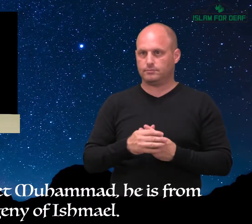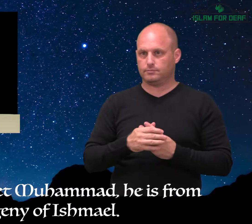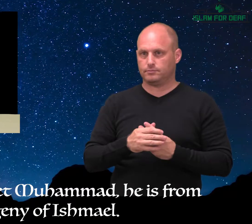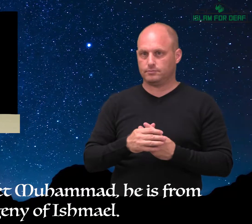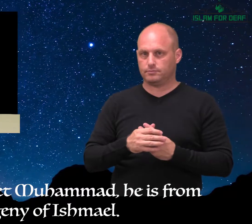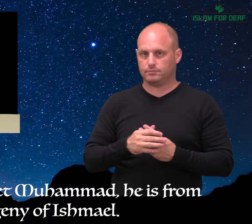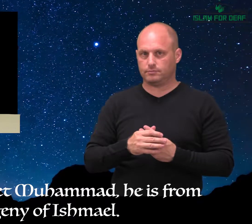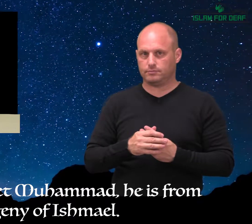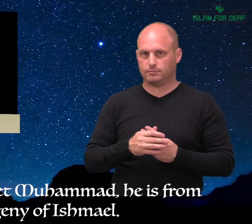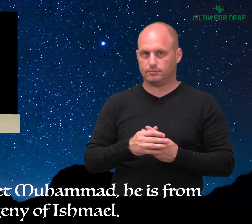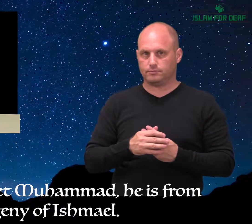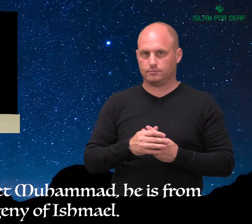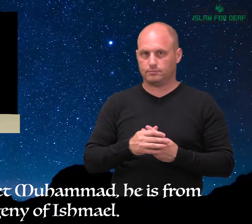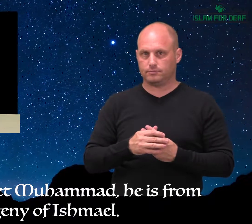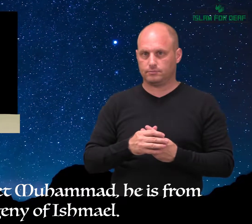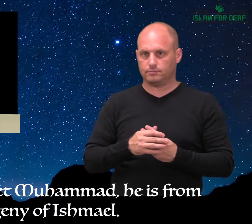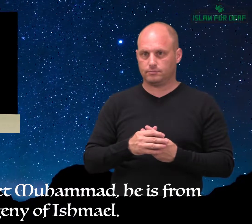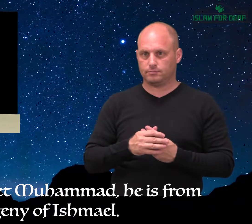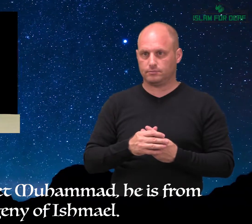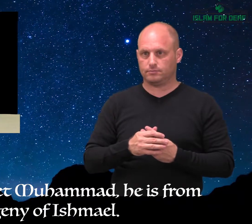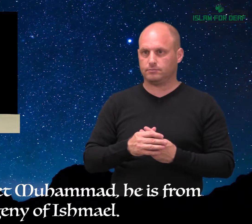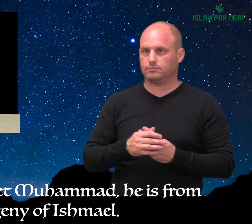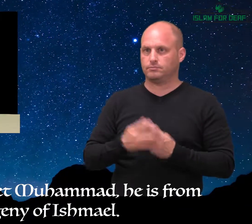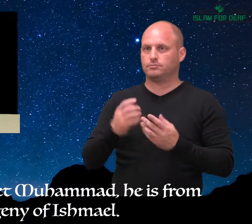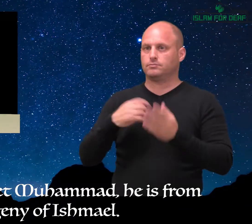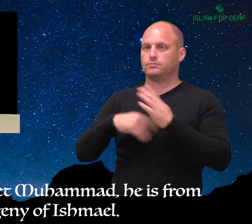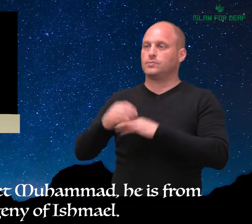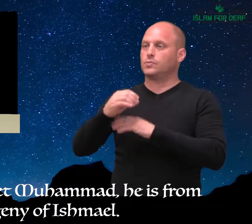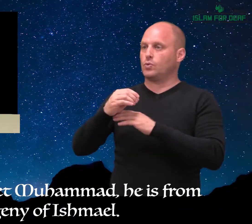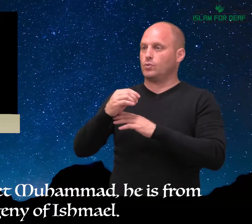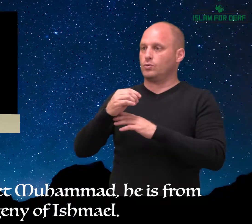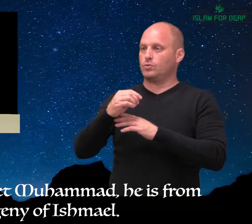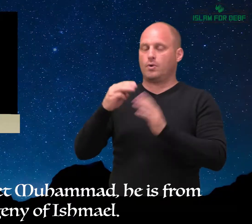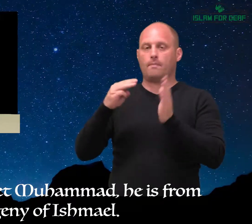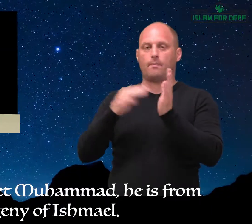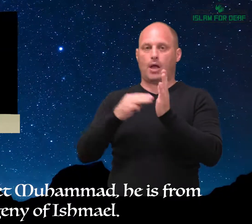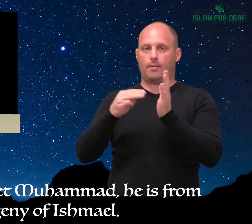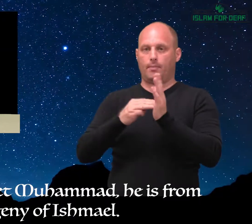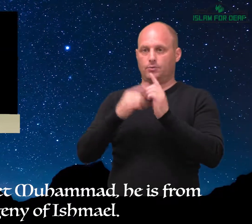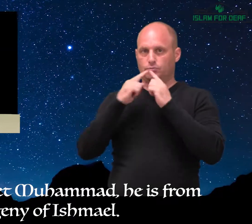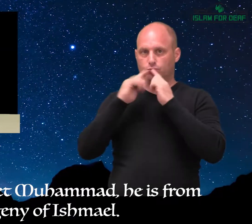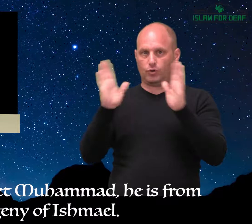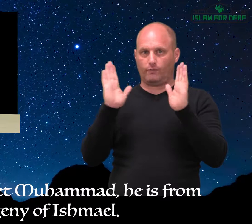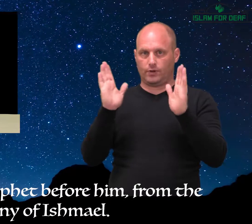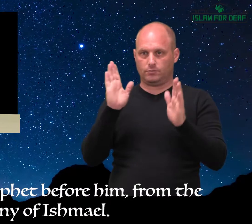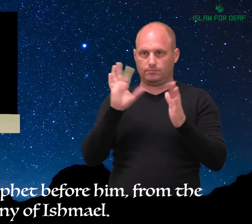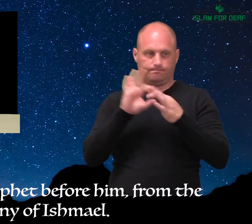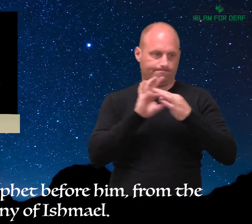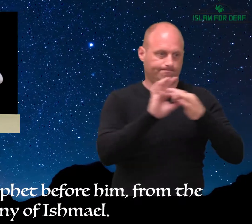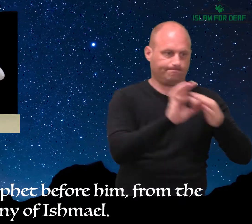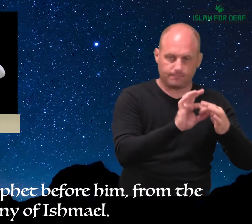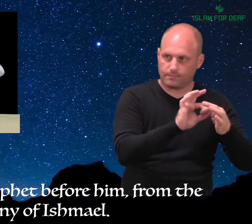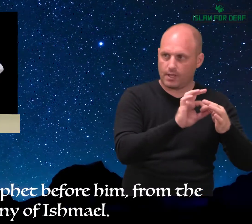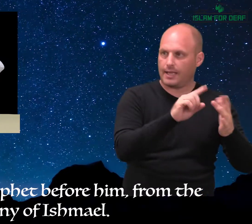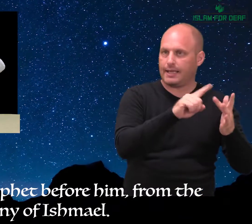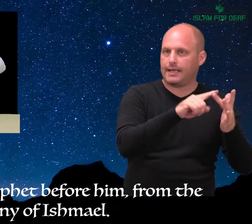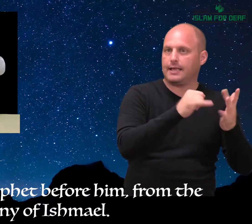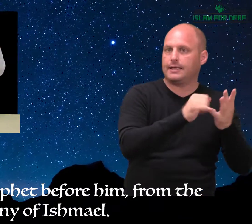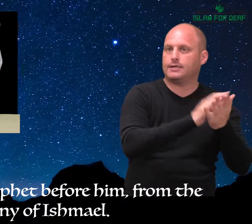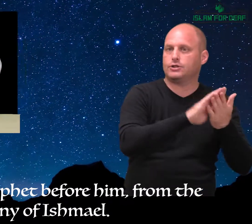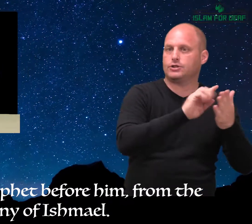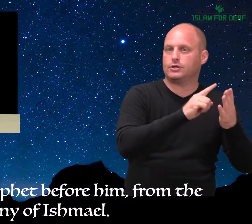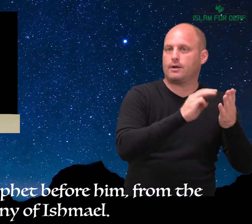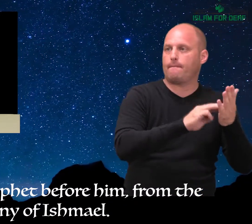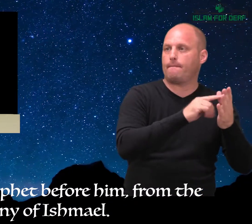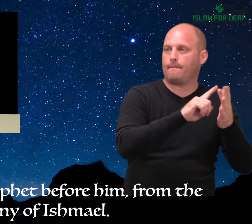So, the final prophet Muhammad, he is from the progeny of Ishmael. And there was no prophet before